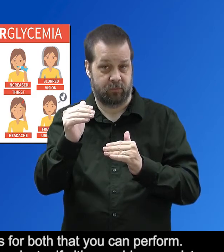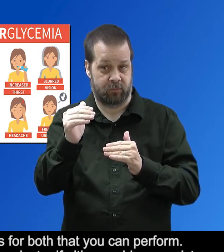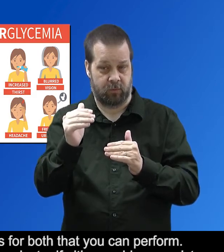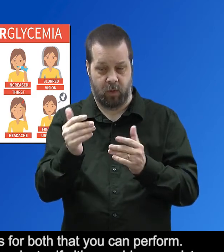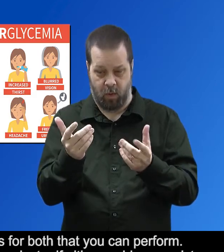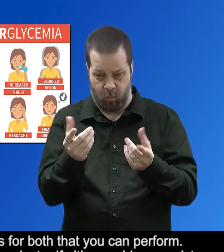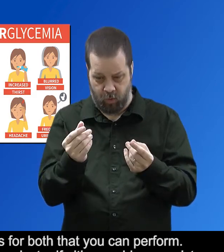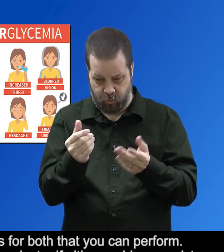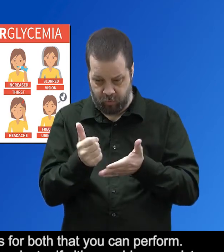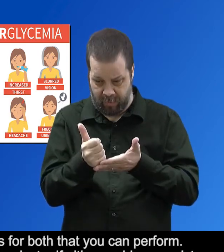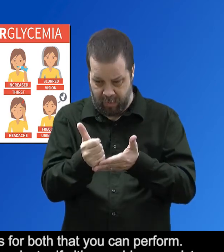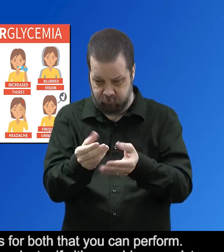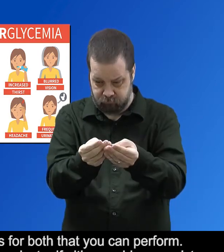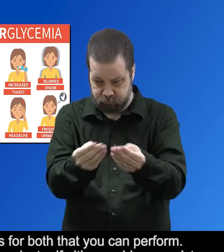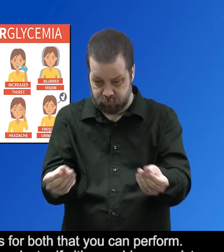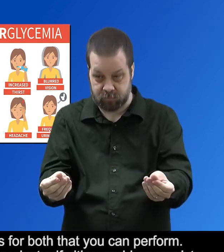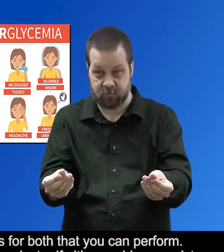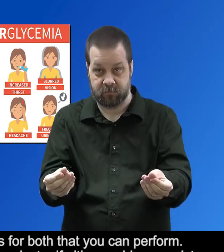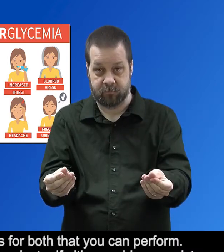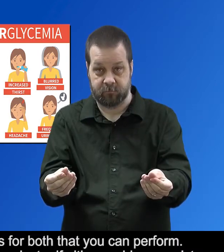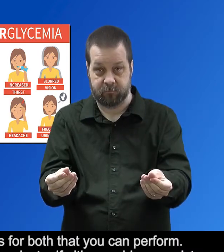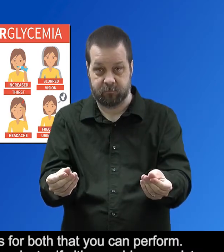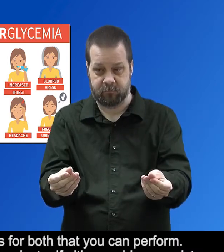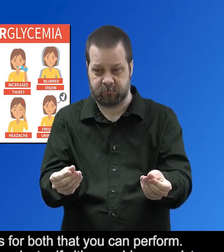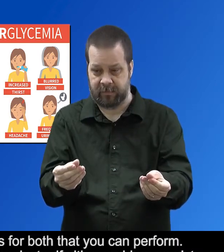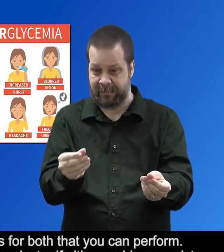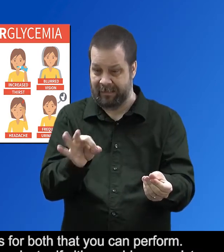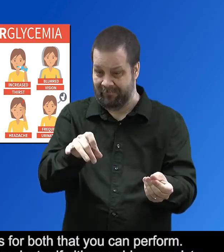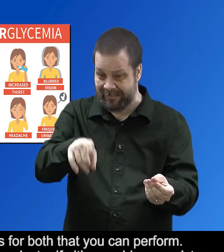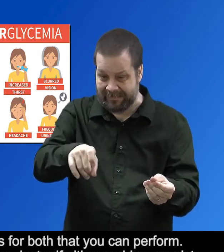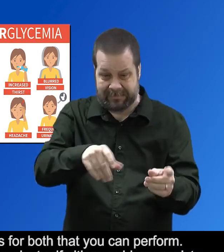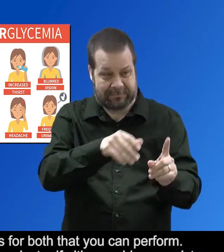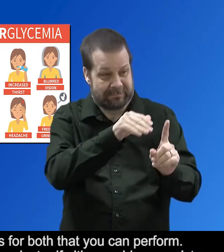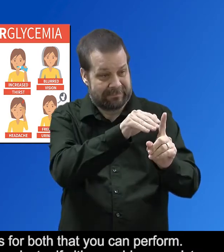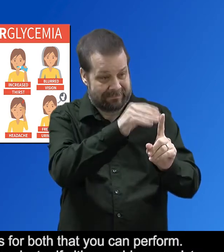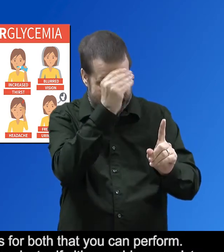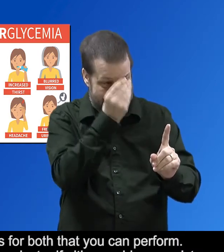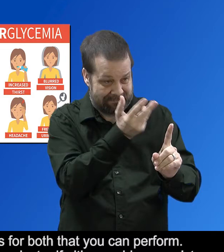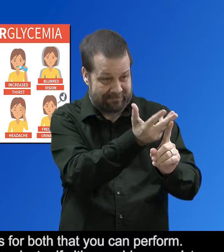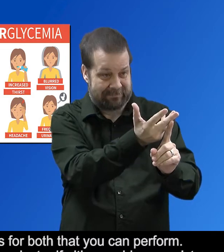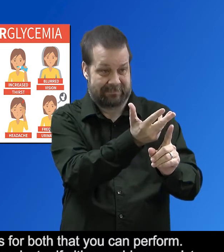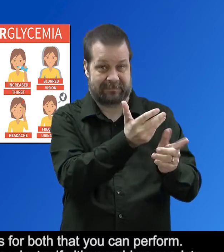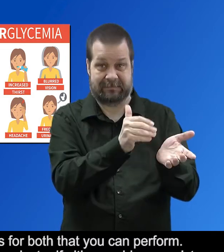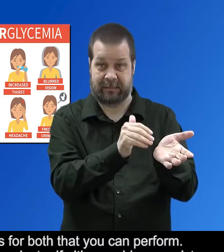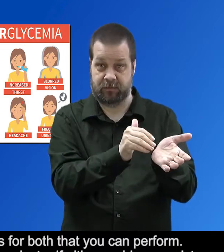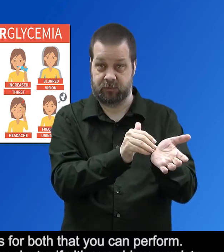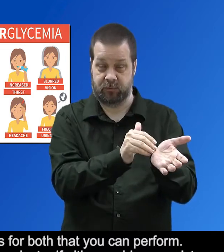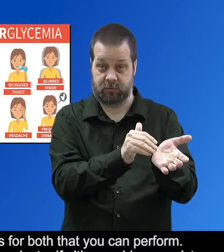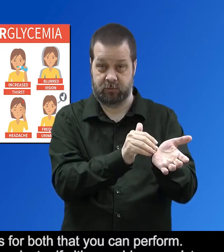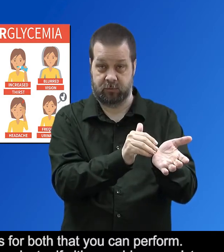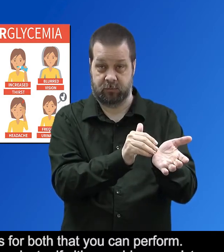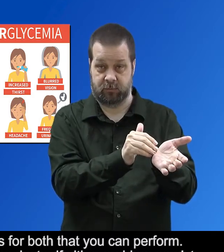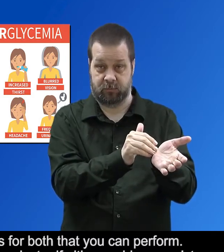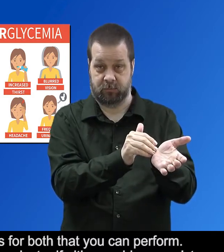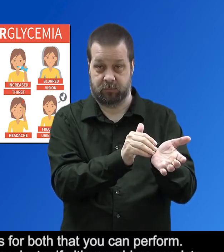treatments for both that you can perform, when to call the doctor if either problem